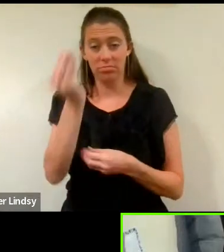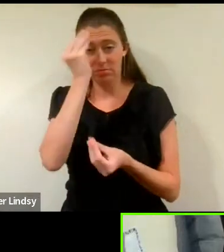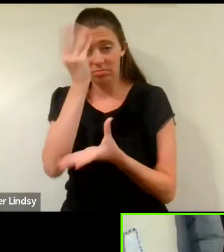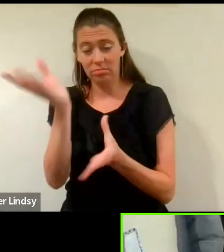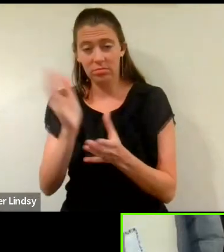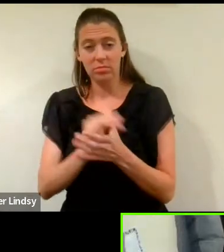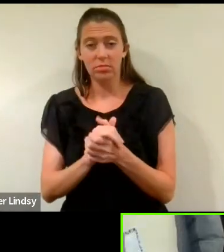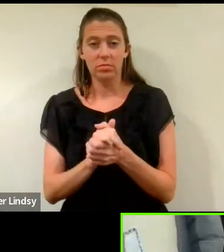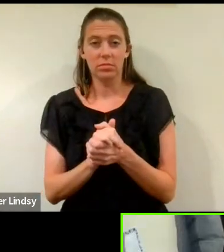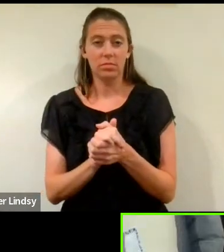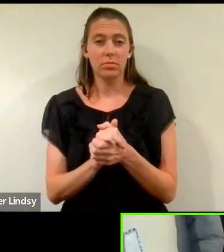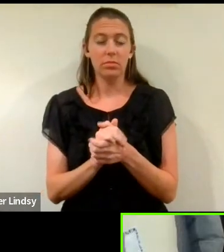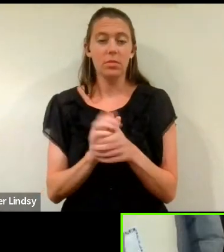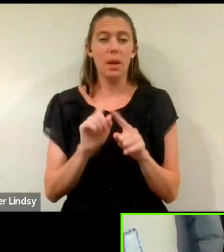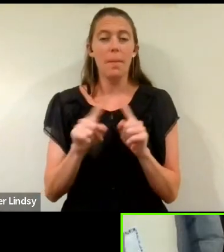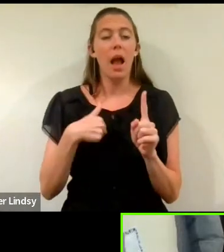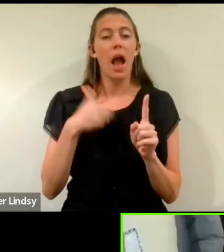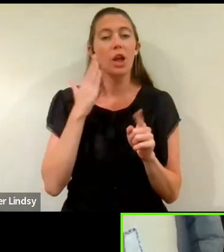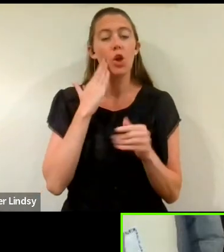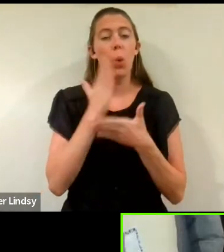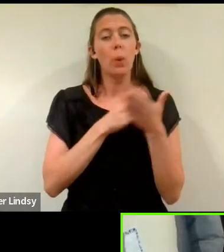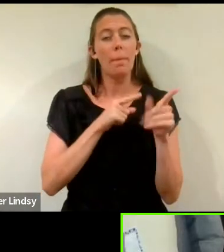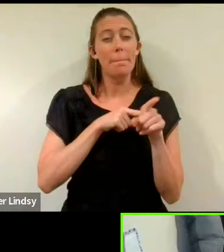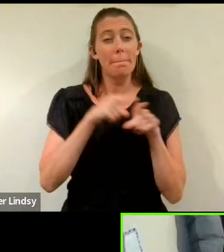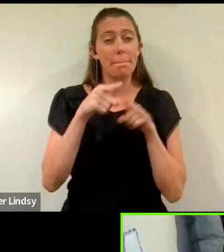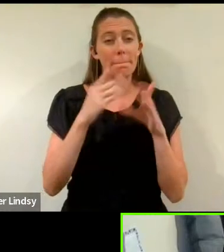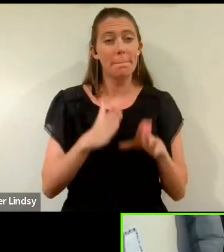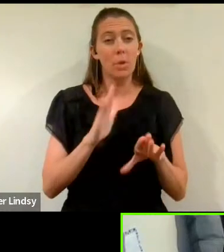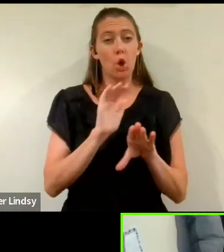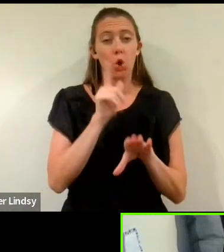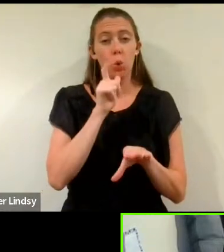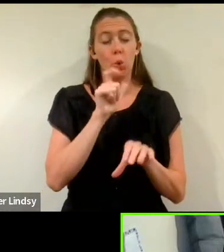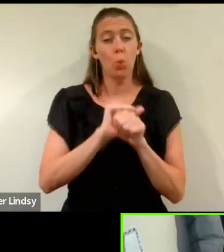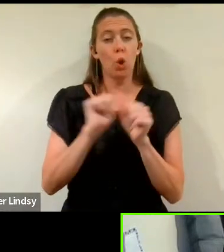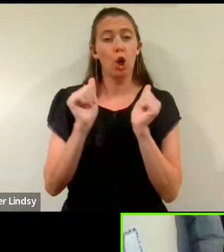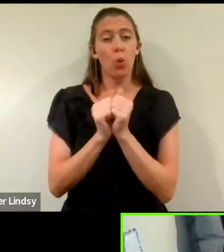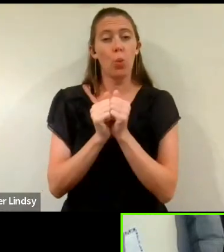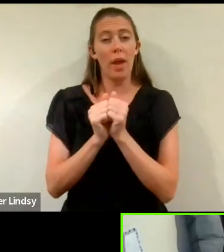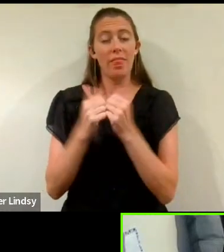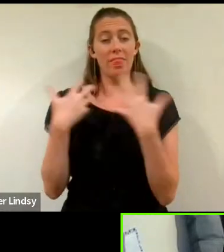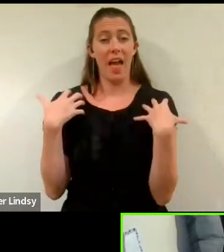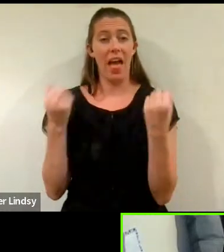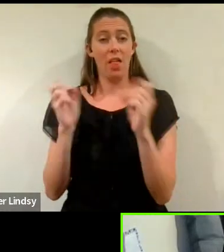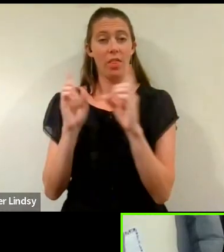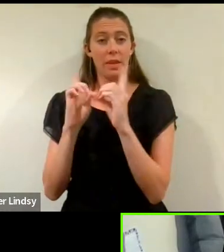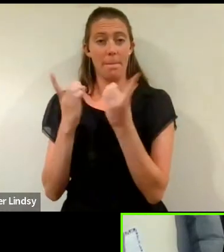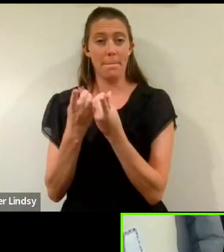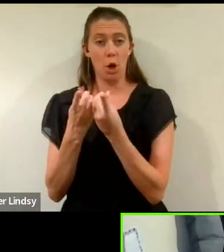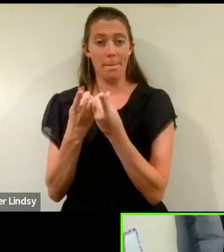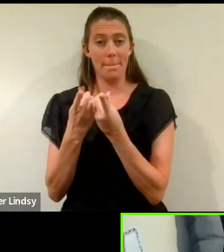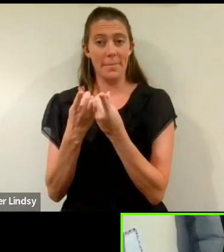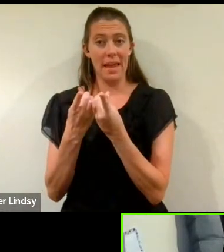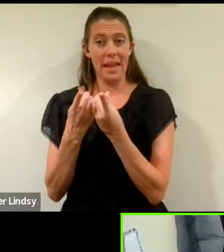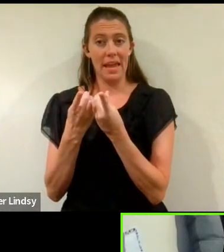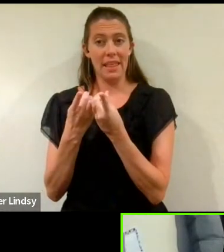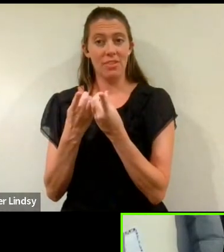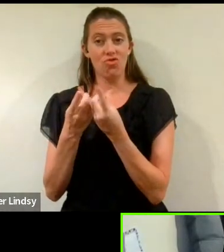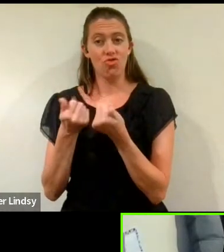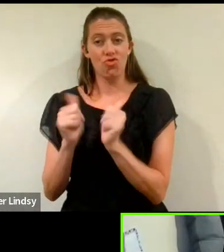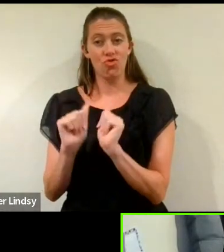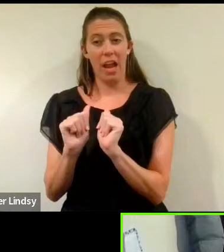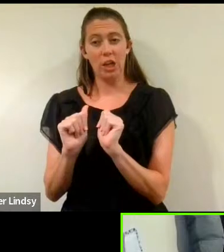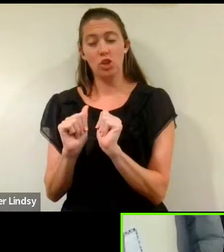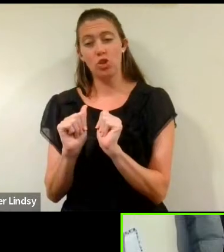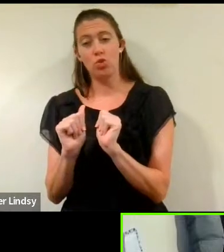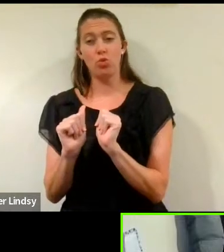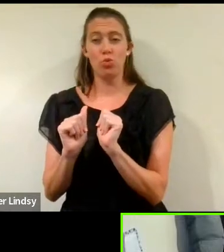within the health department who specialize in how do you talk to people and get messages through,